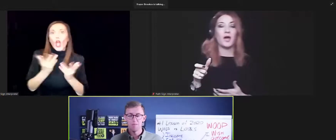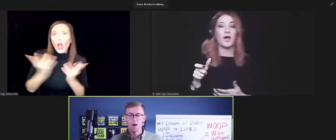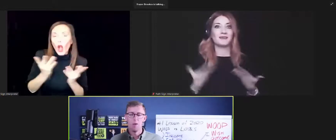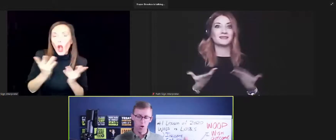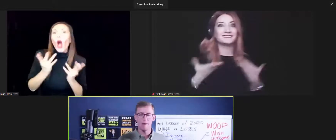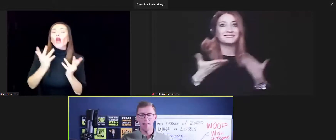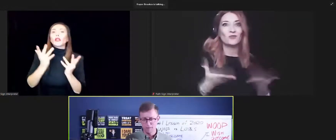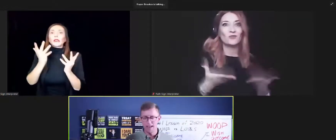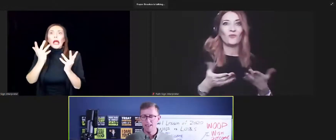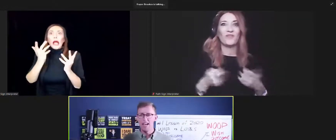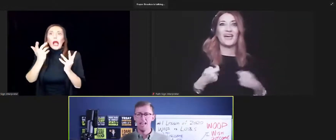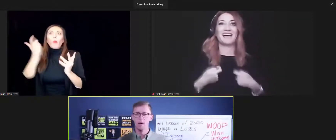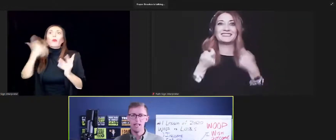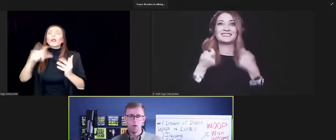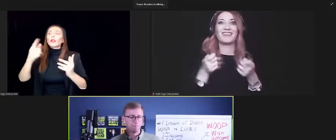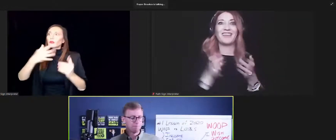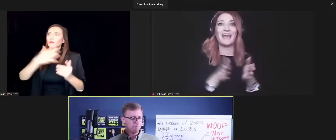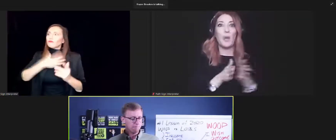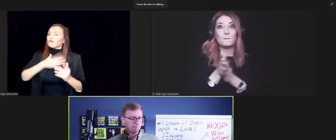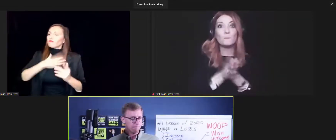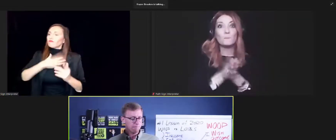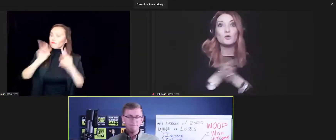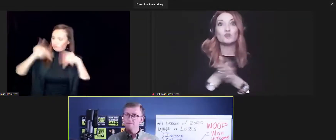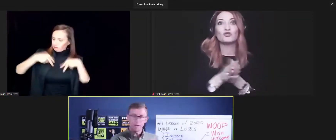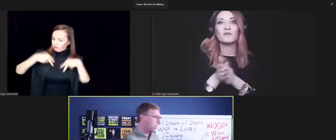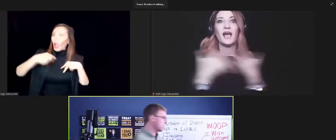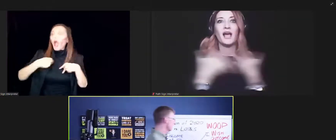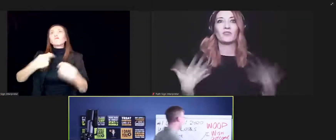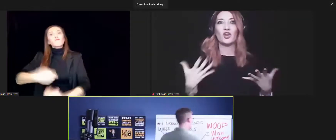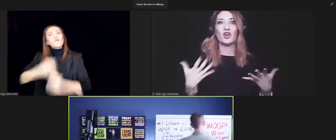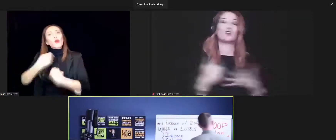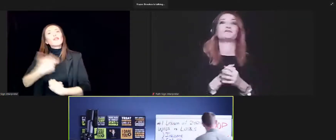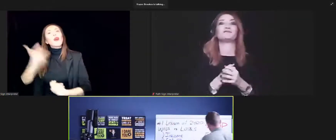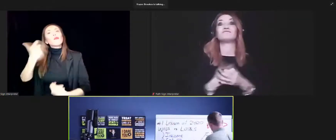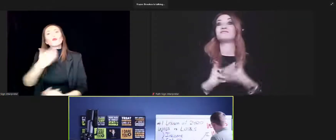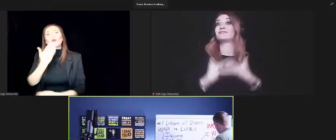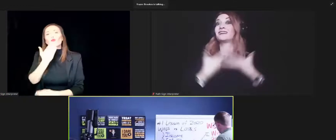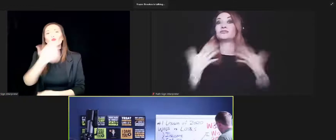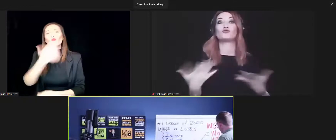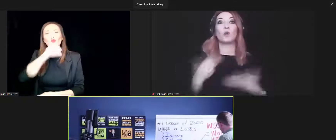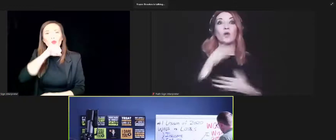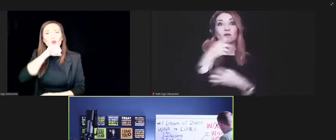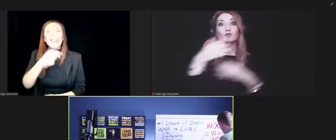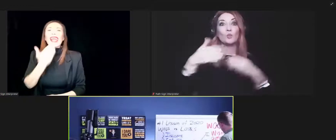going to talk about that plan a little bit later on because that's the P.